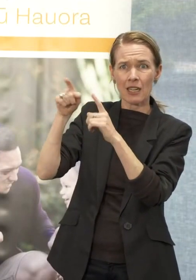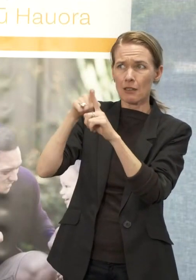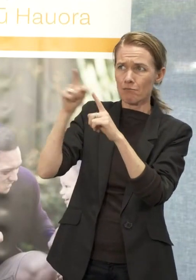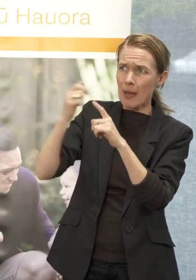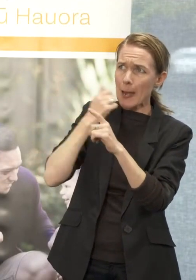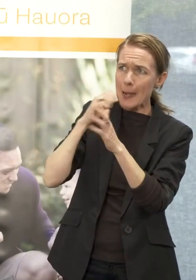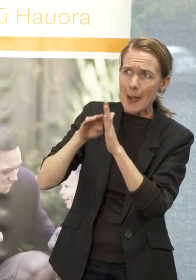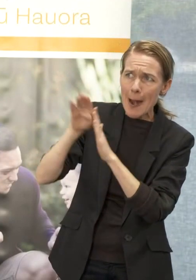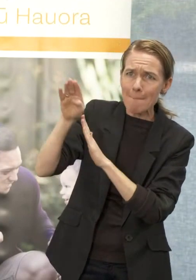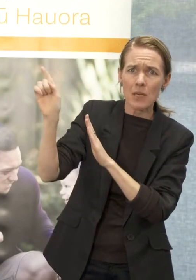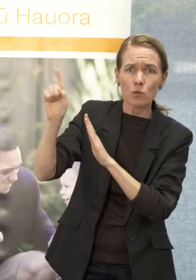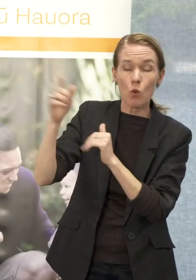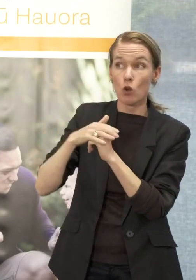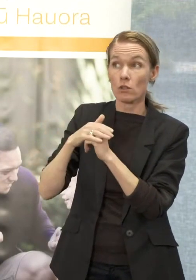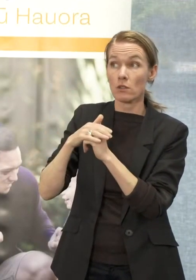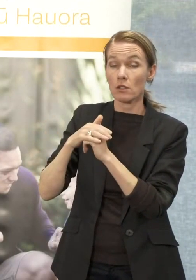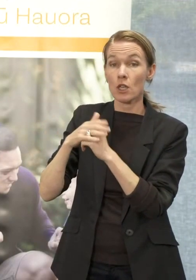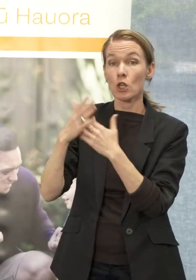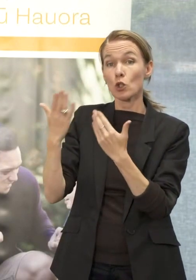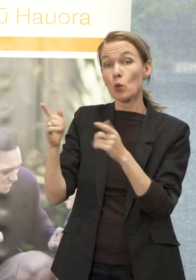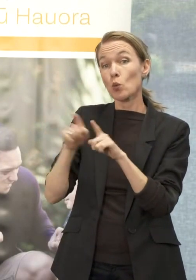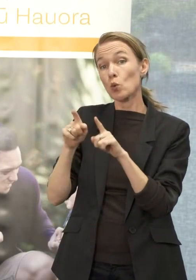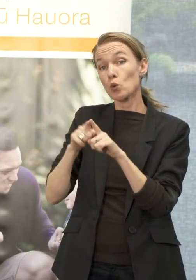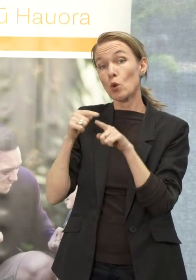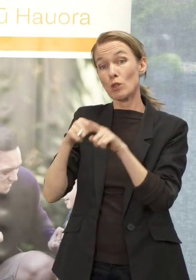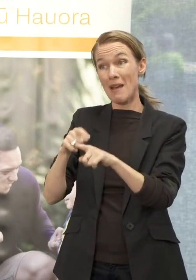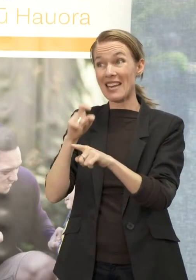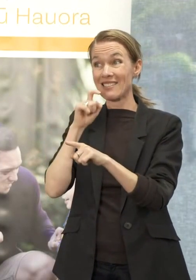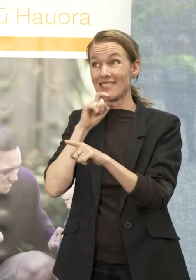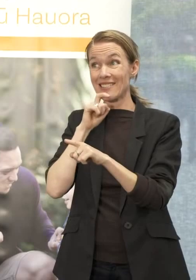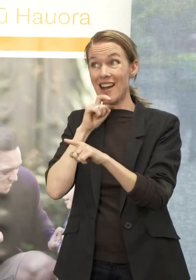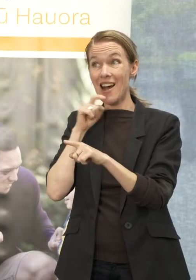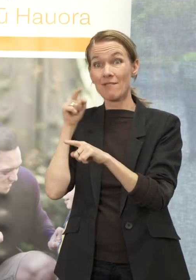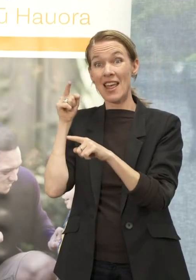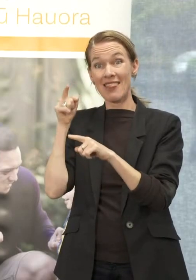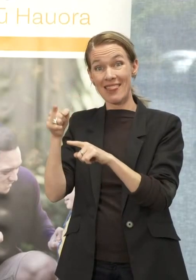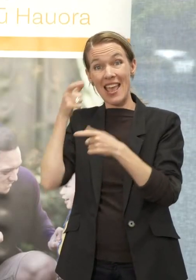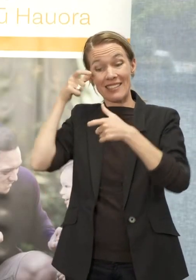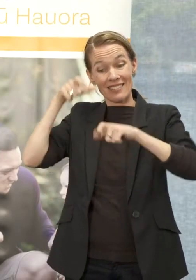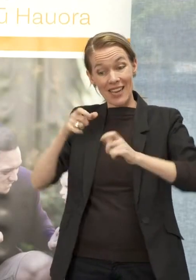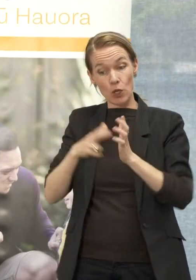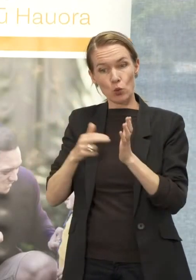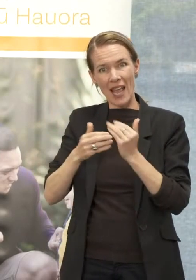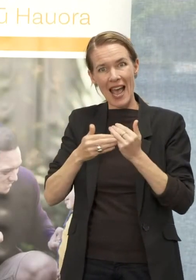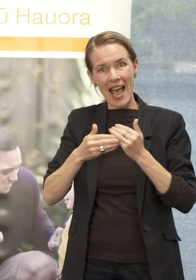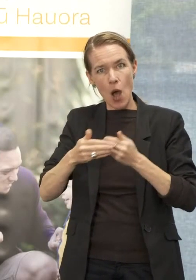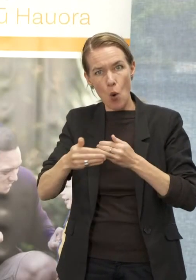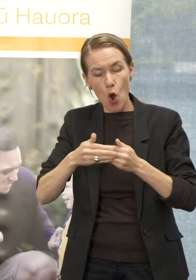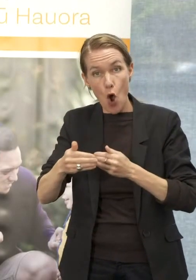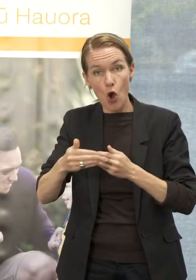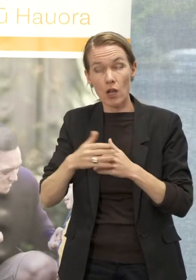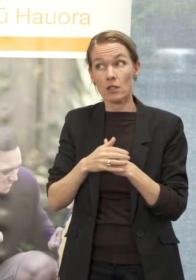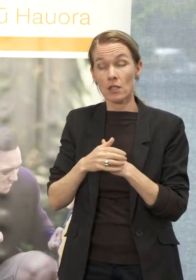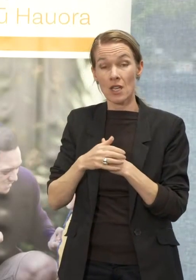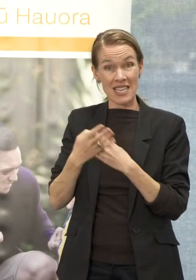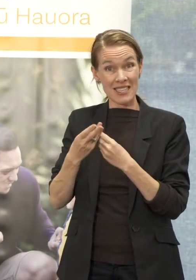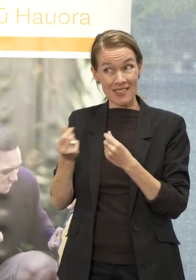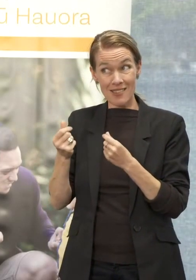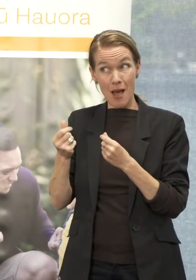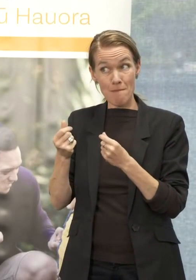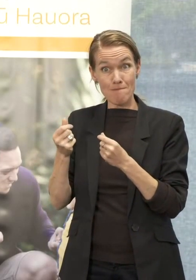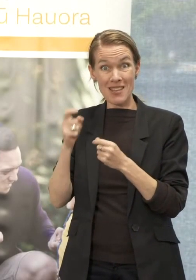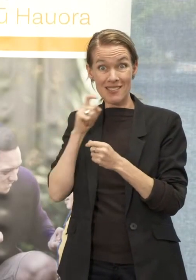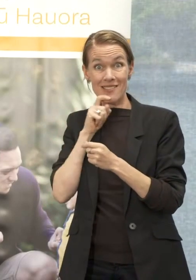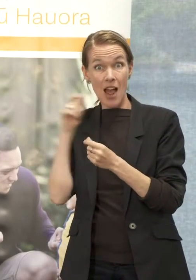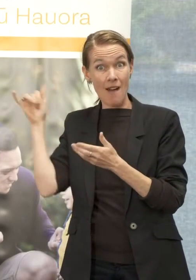layovers, crew are not airside, they really just go and come back. So there's a number of different factors that have gone